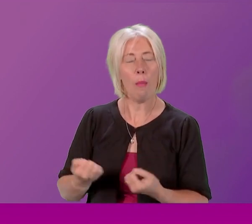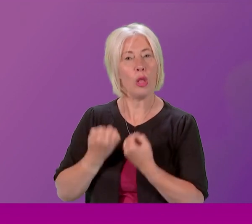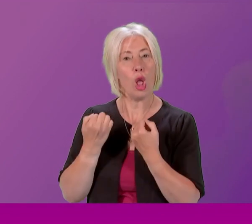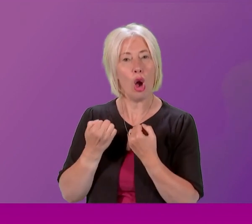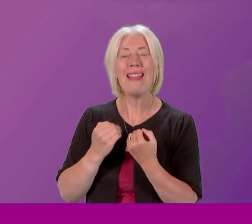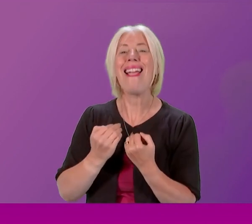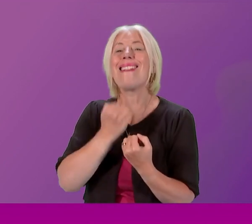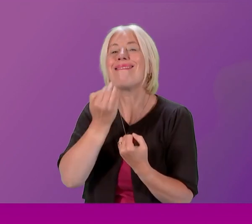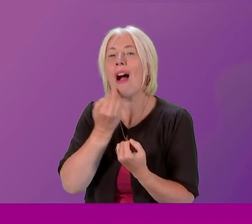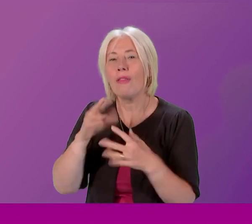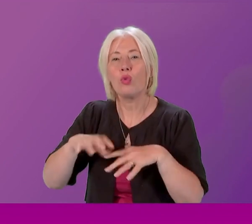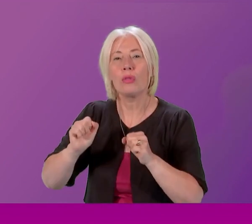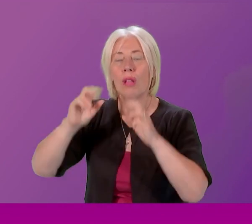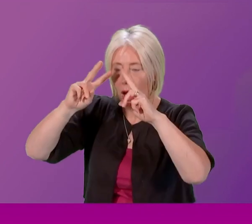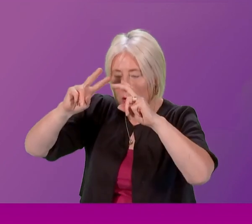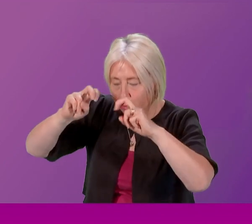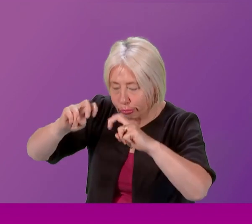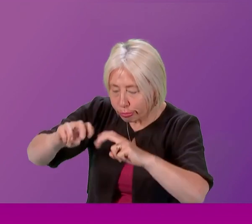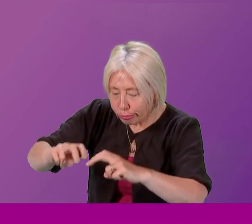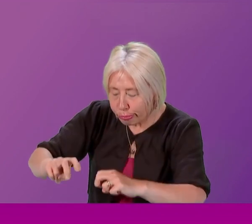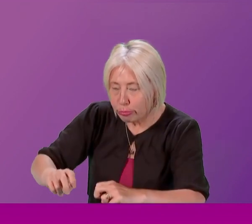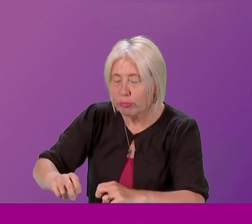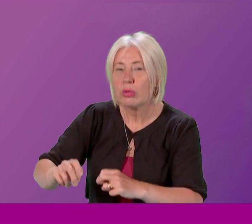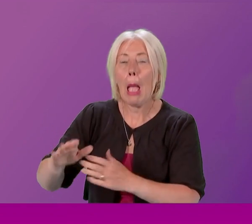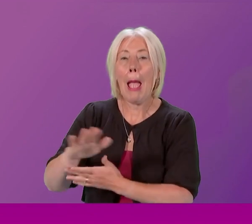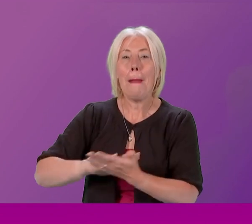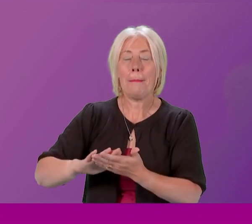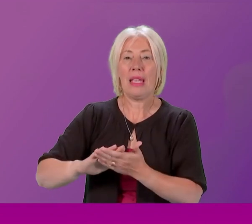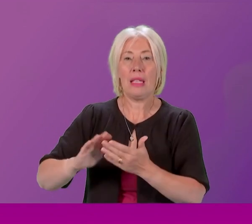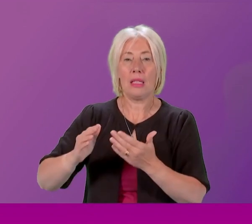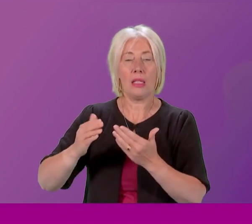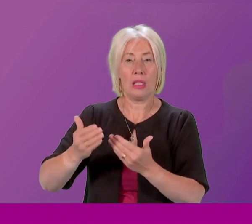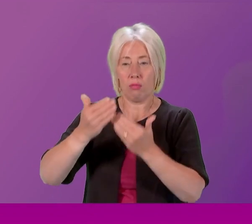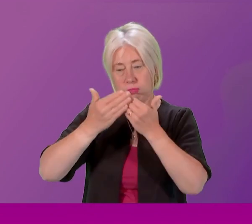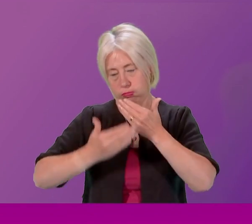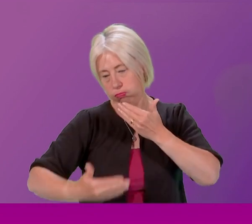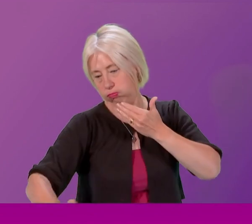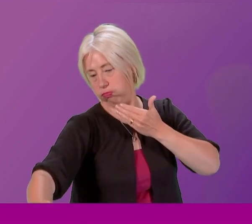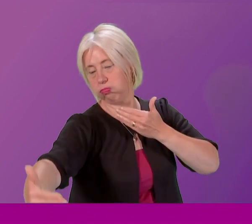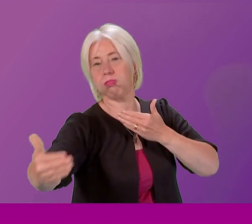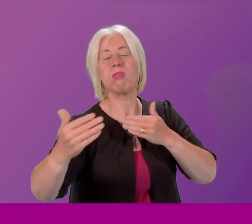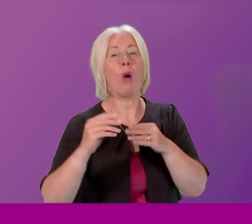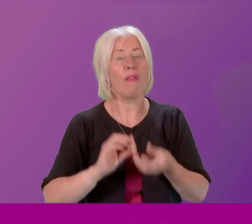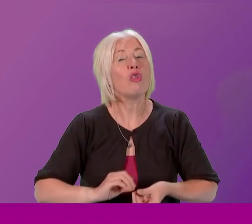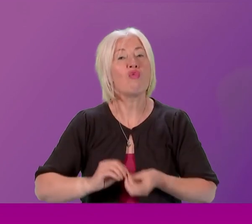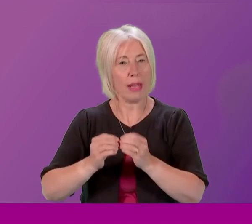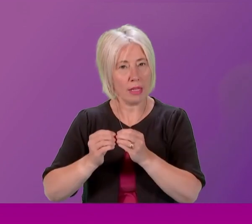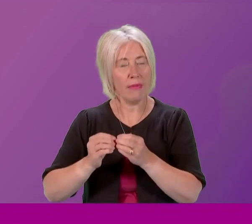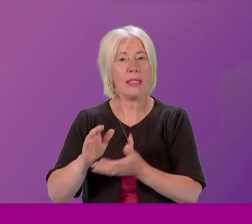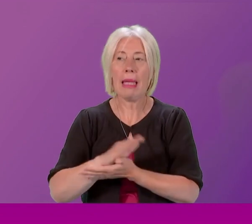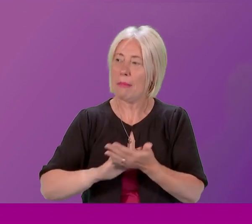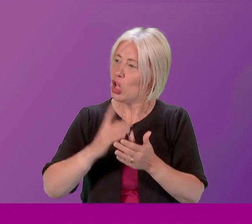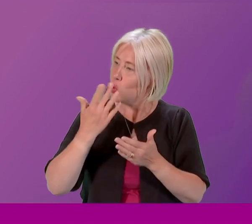explore this kind of possibility. And I think the longevity of our creativity is about having